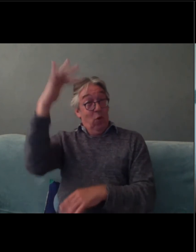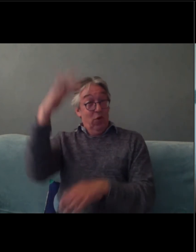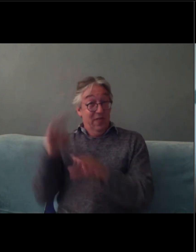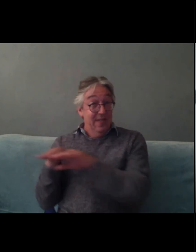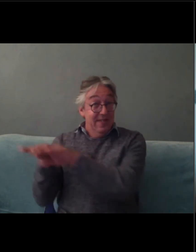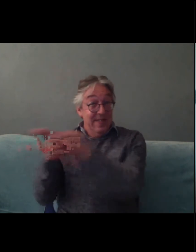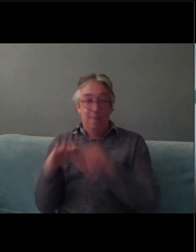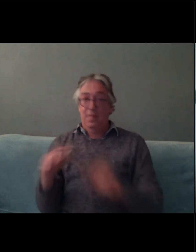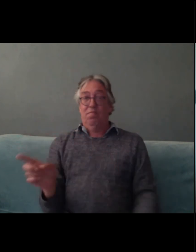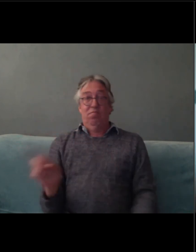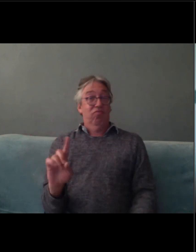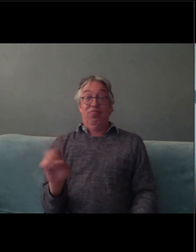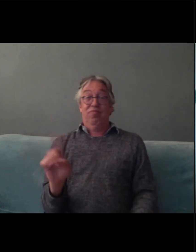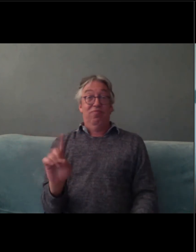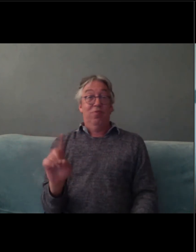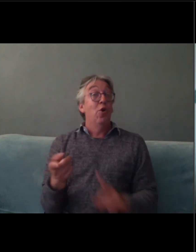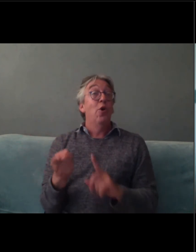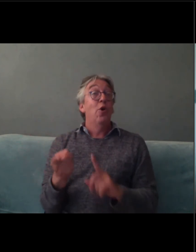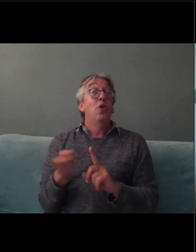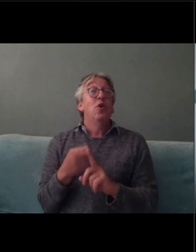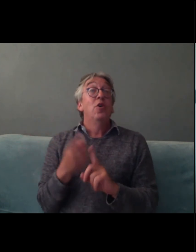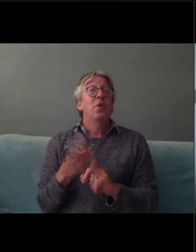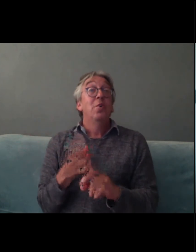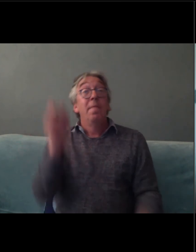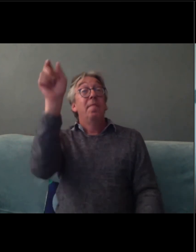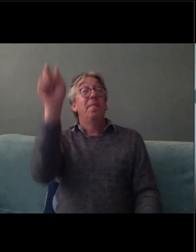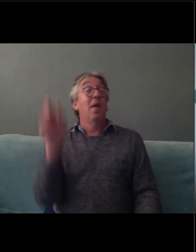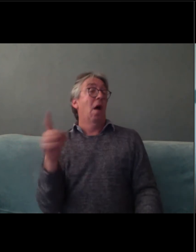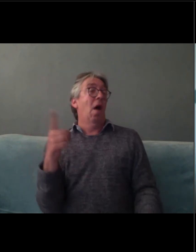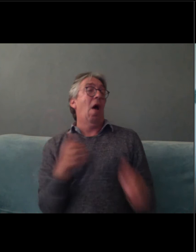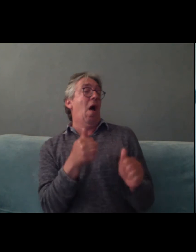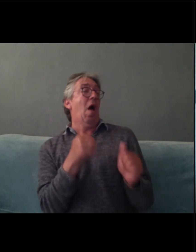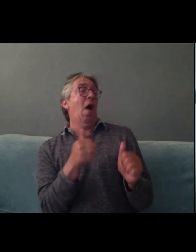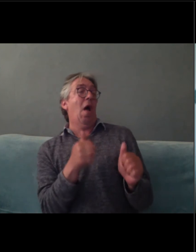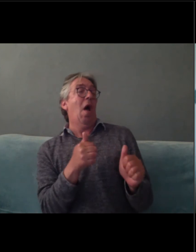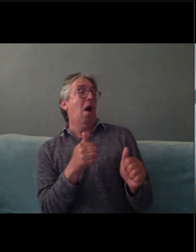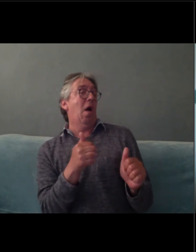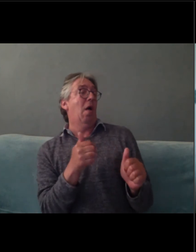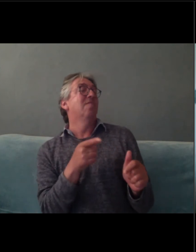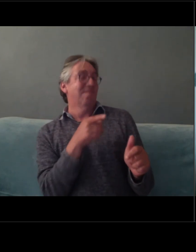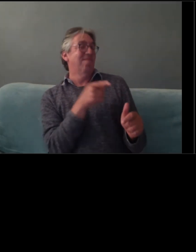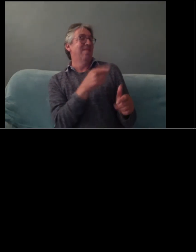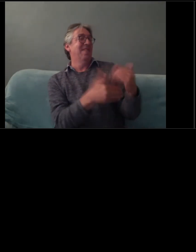that sometimes may favor some individuals and may prove detrimental to others.